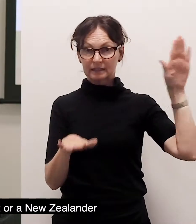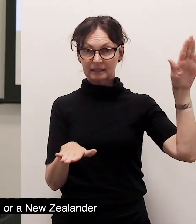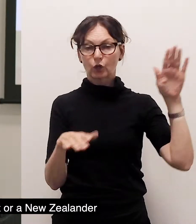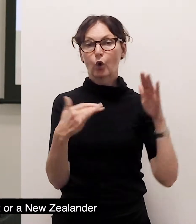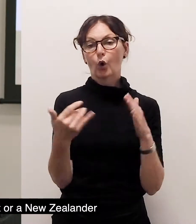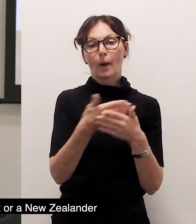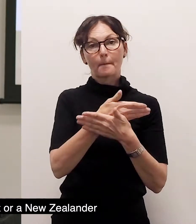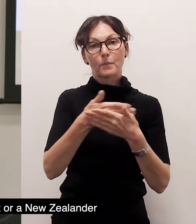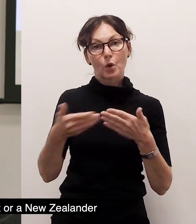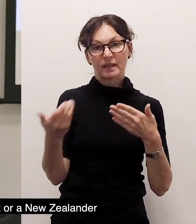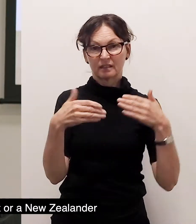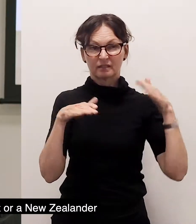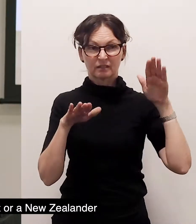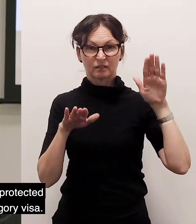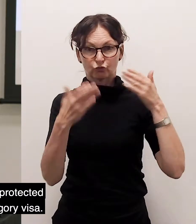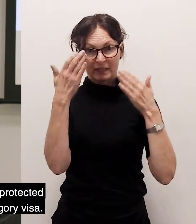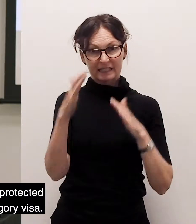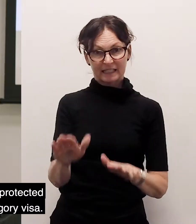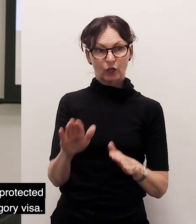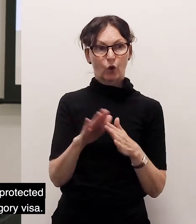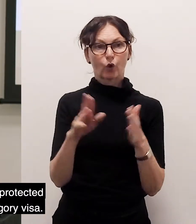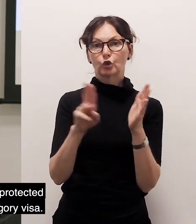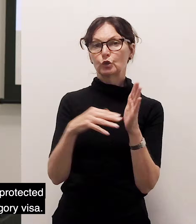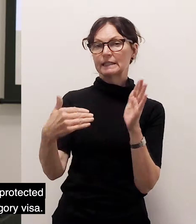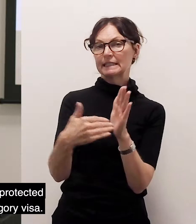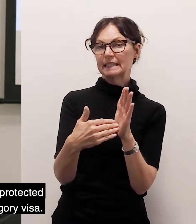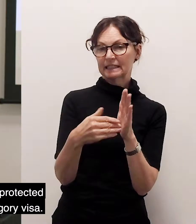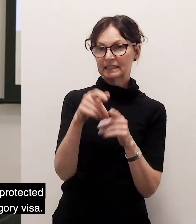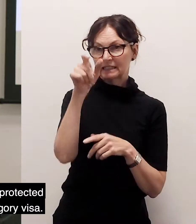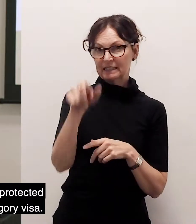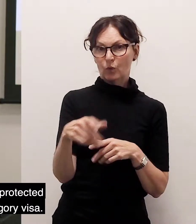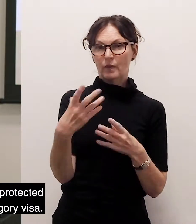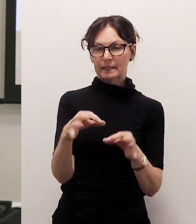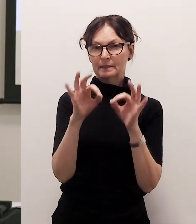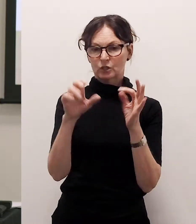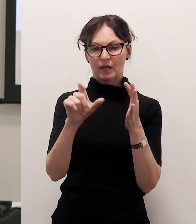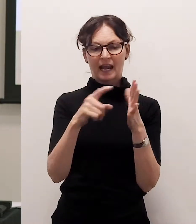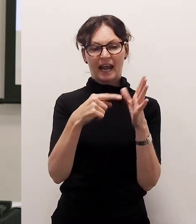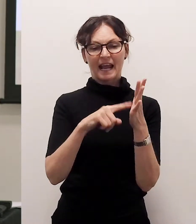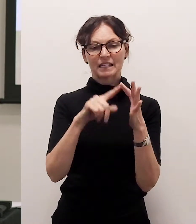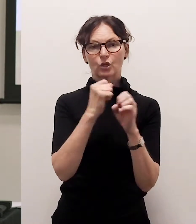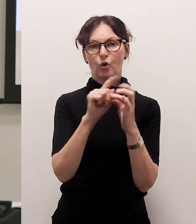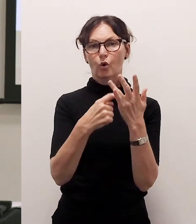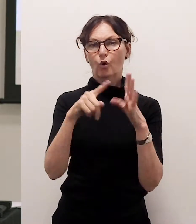or a permanent resident or a New Zealander that holds a protected special category visa.